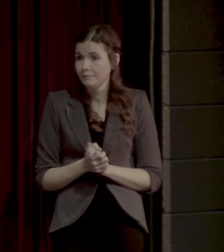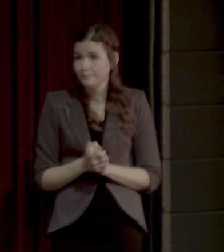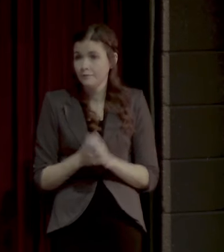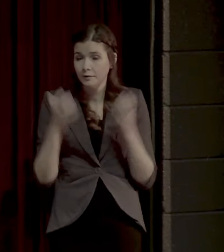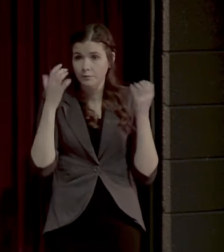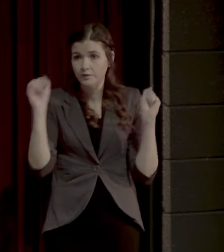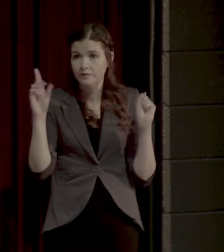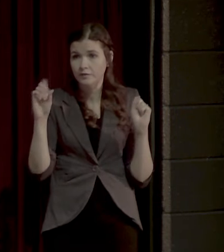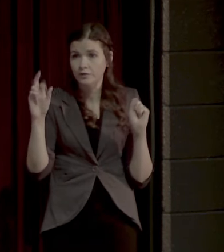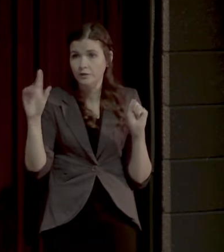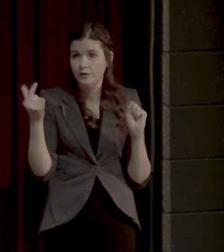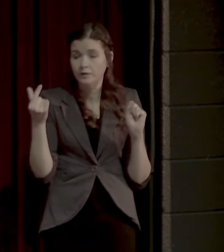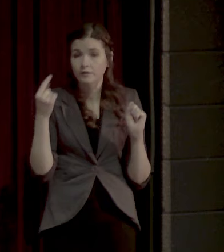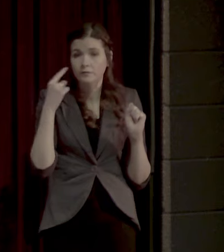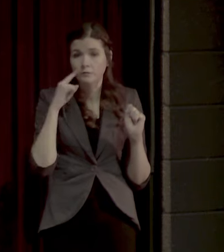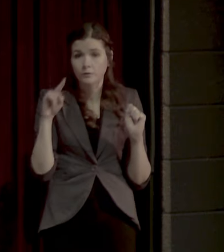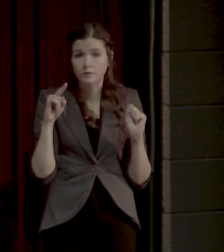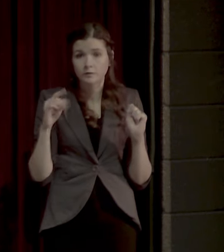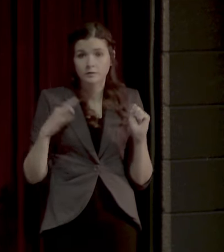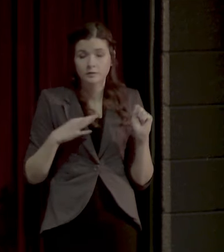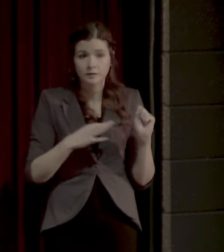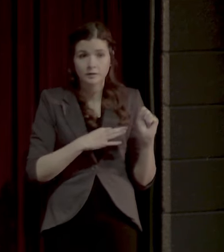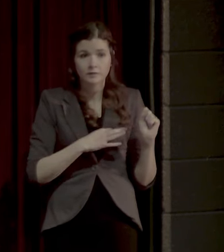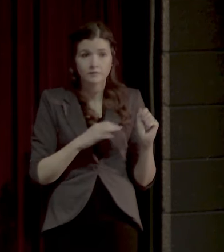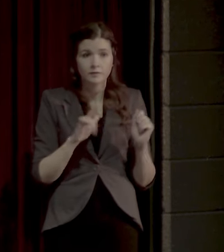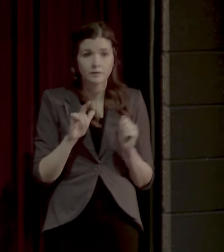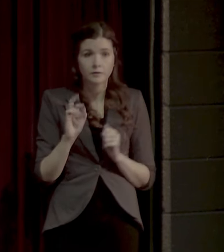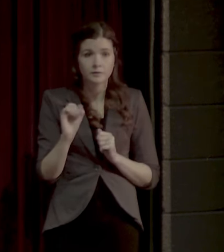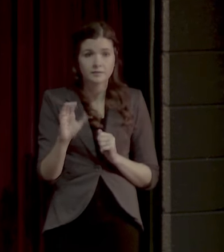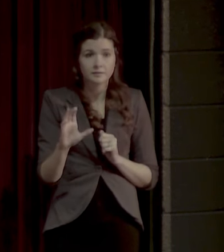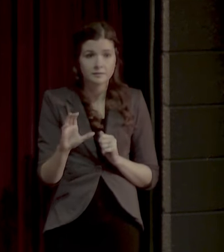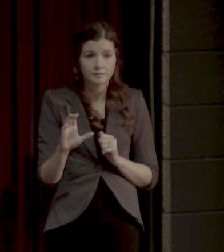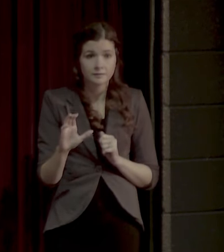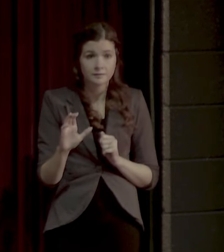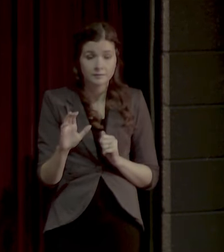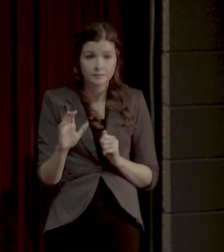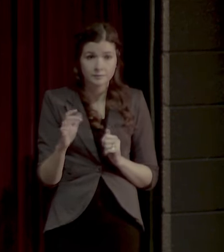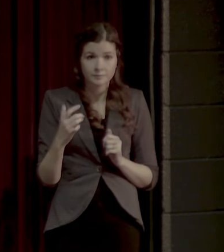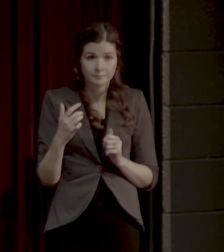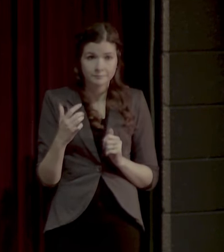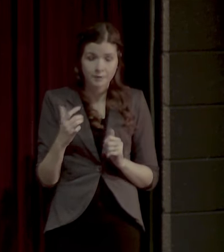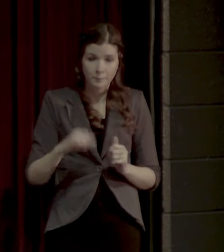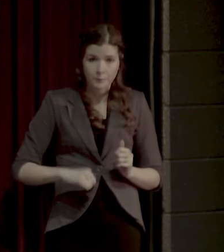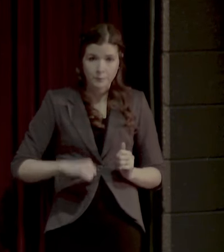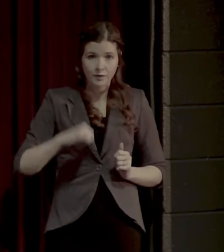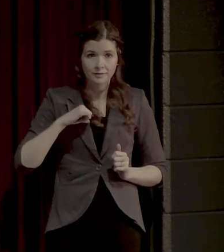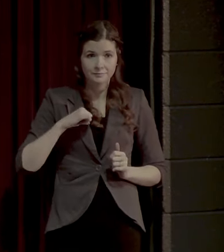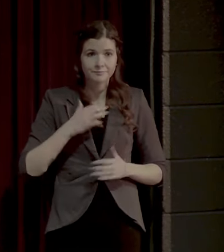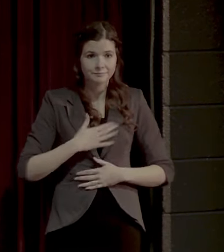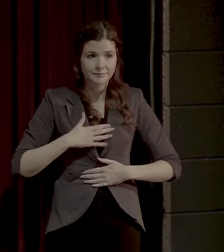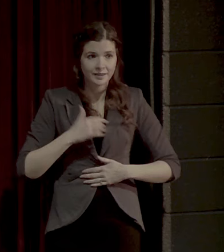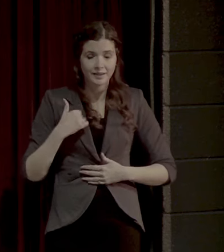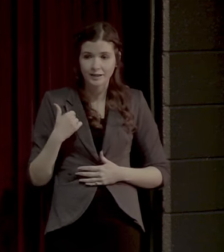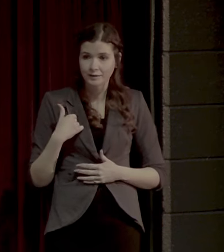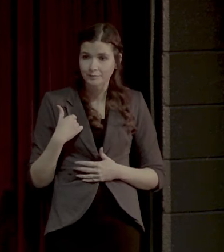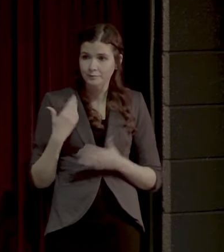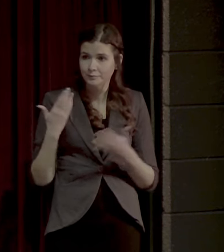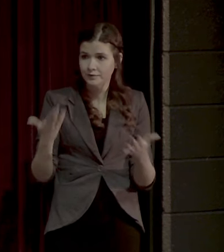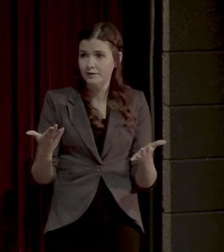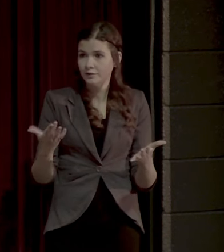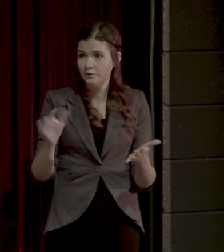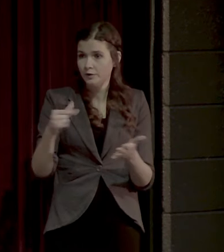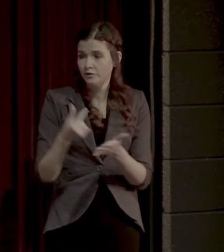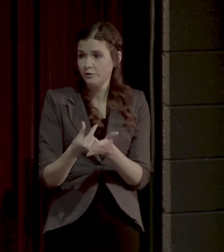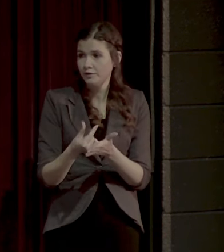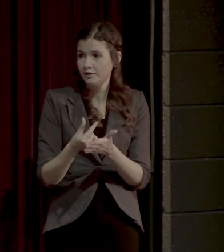President Darling, on behalf of the faculty and staff of Lake Region State College, it is with great pride and pleasure that I present to you the